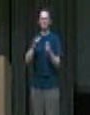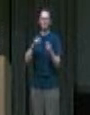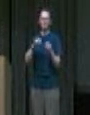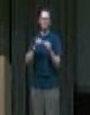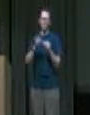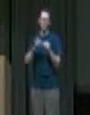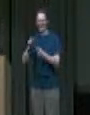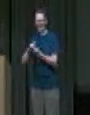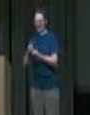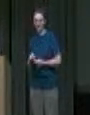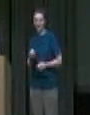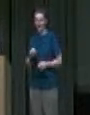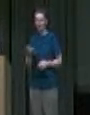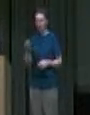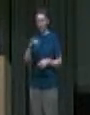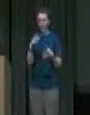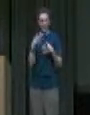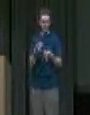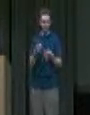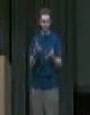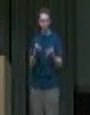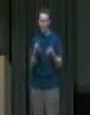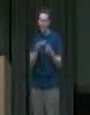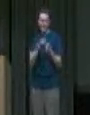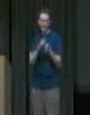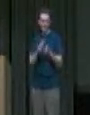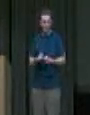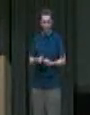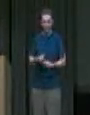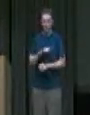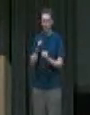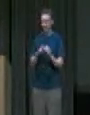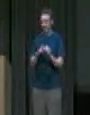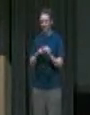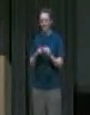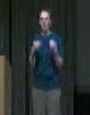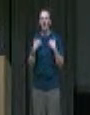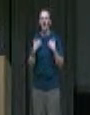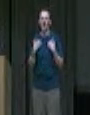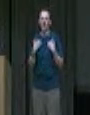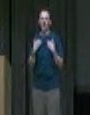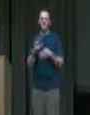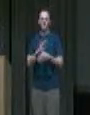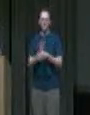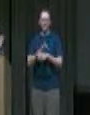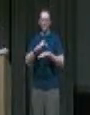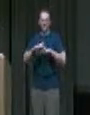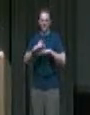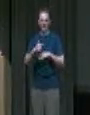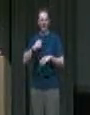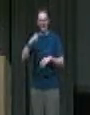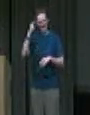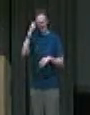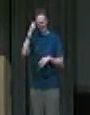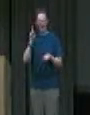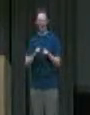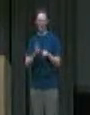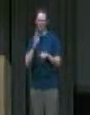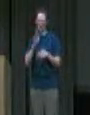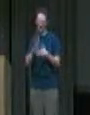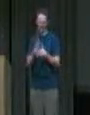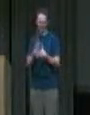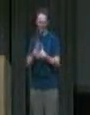is interested, if you want to get into the nitty-gritty details, there are videos available. I believe this will be also